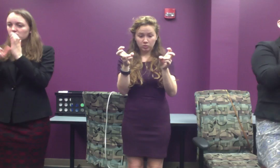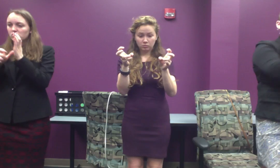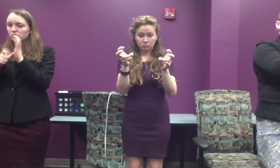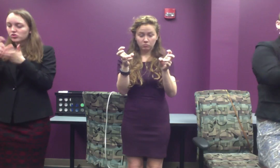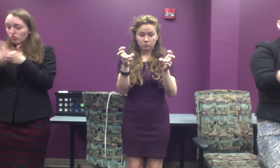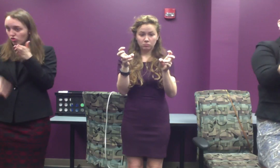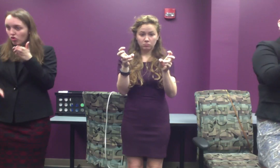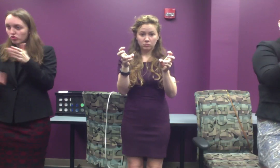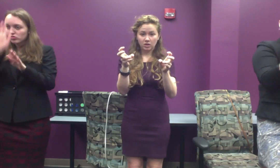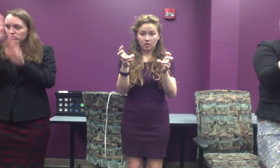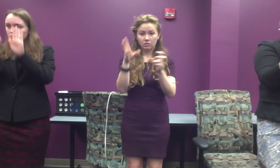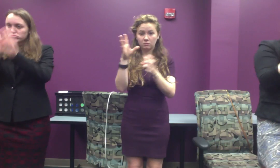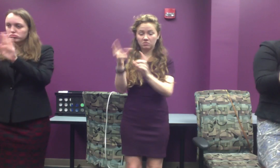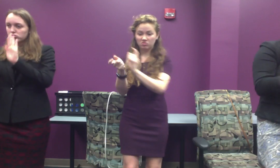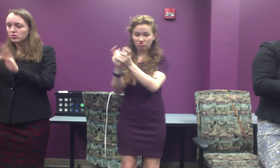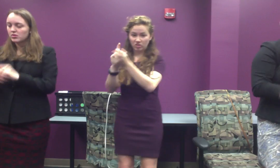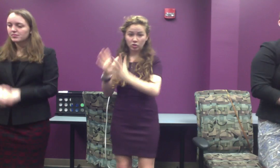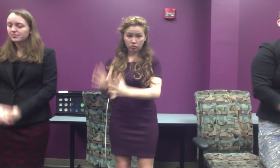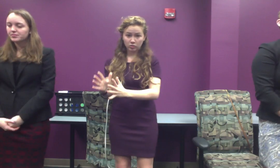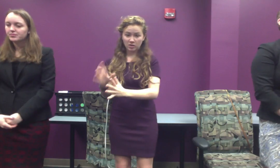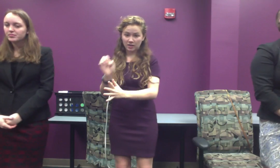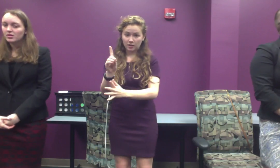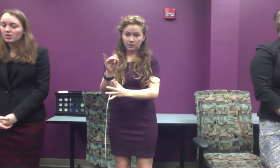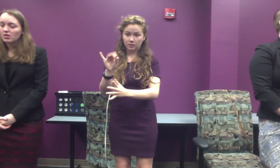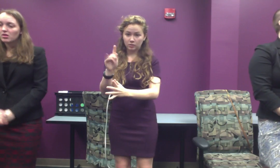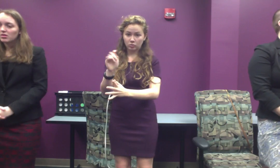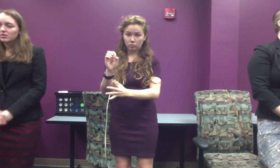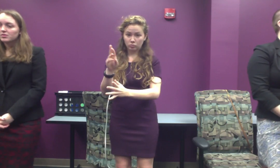So pretty much everything is based around the advertising.